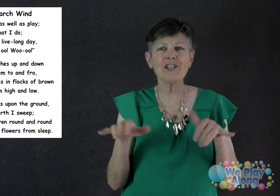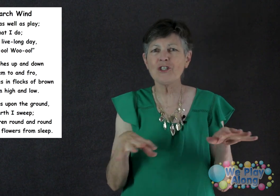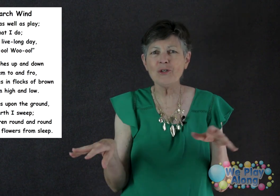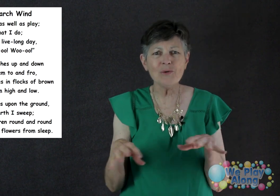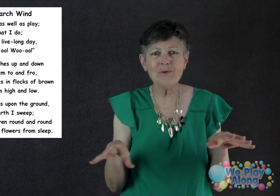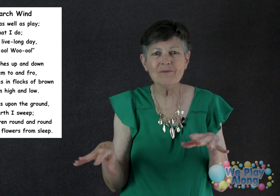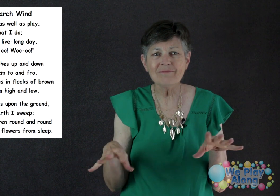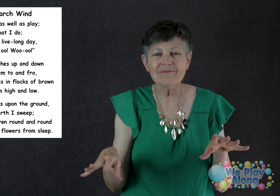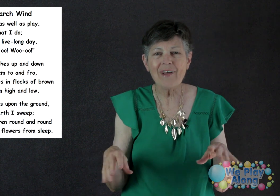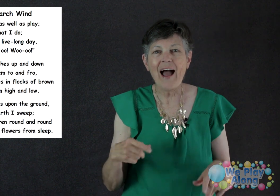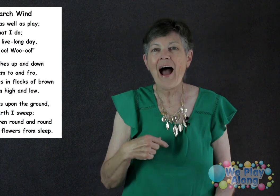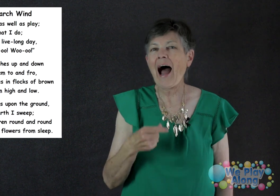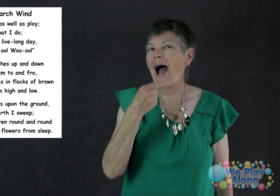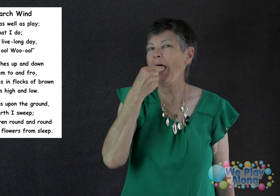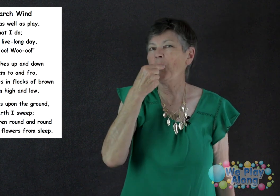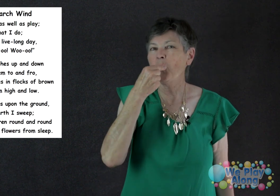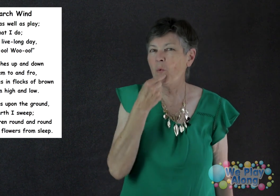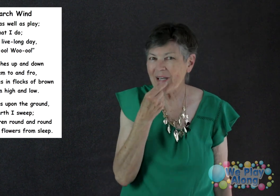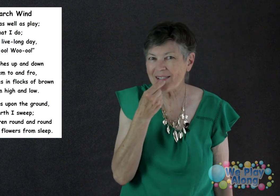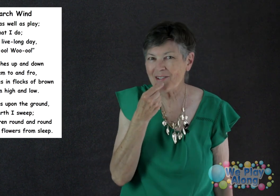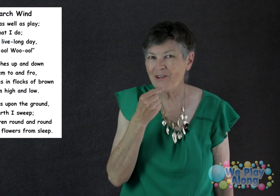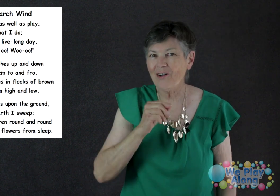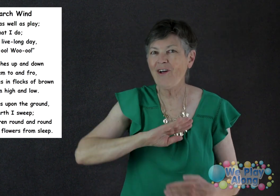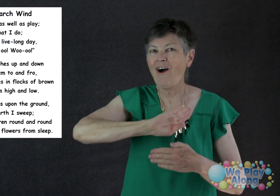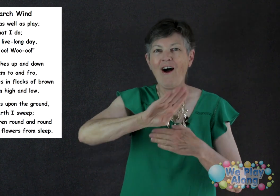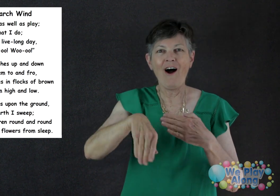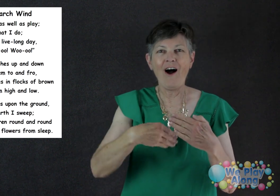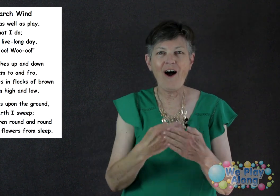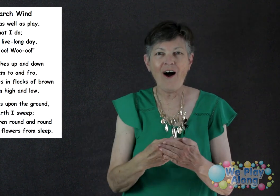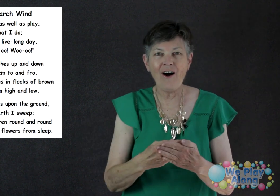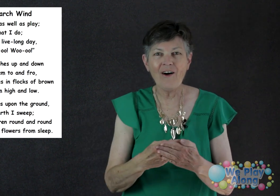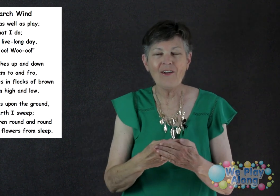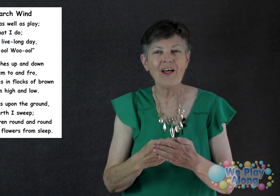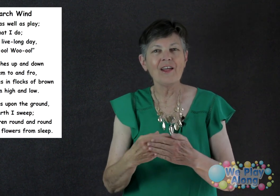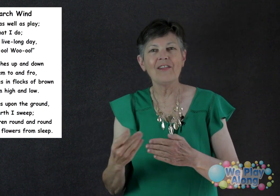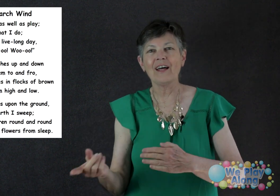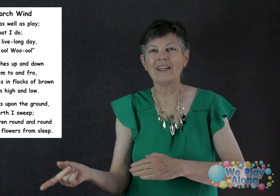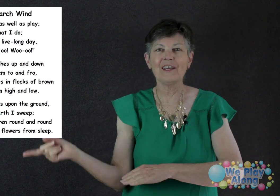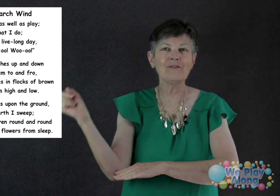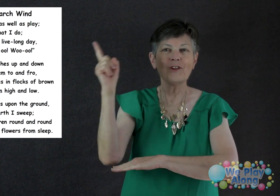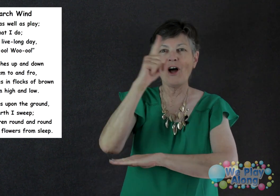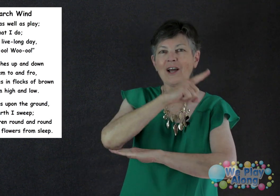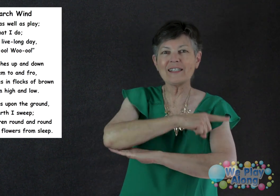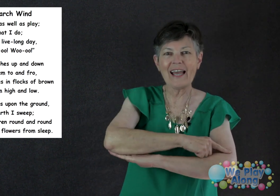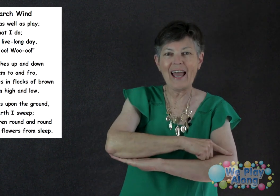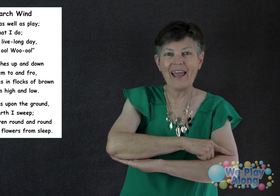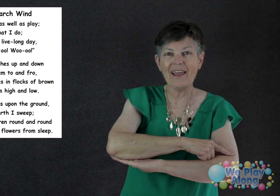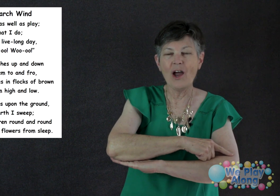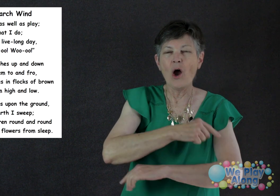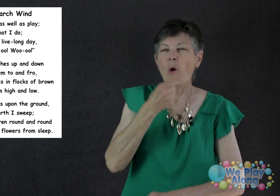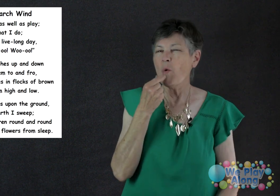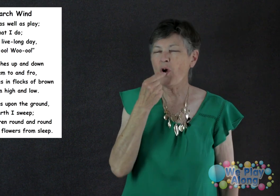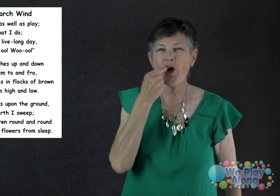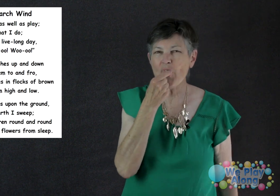do. I whistle all the livelong day.